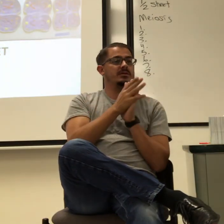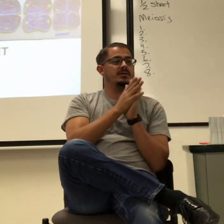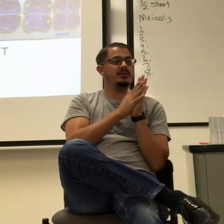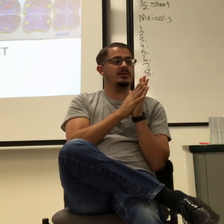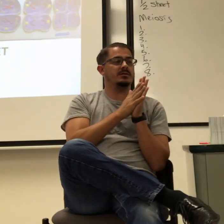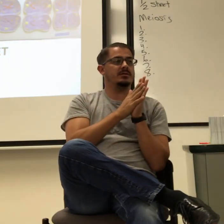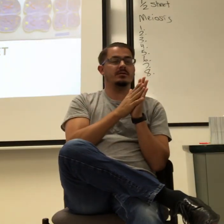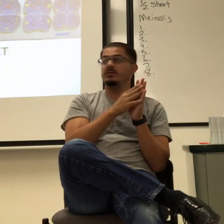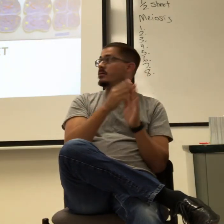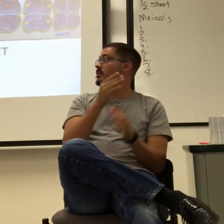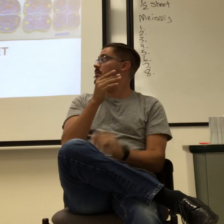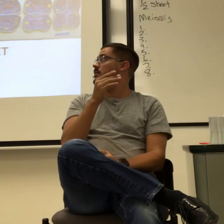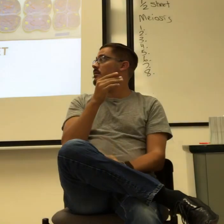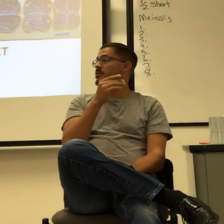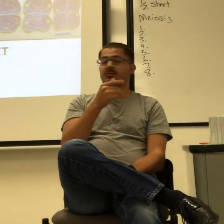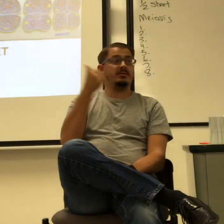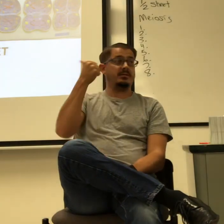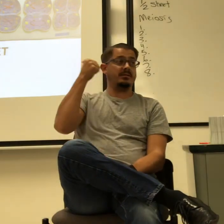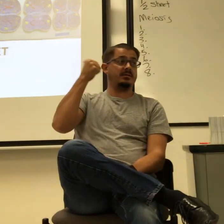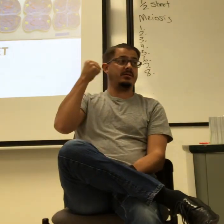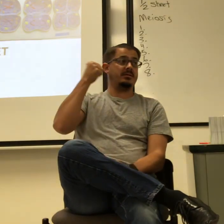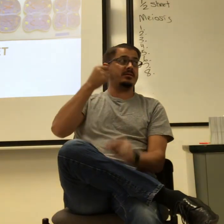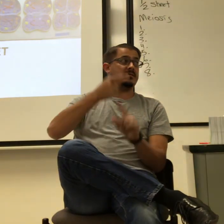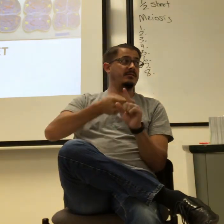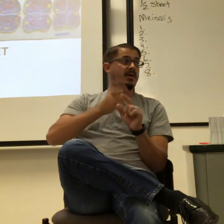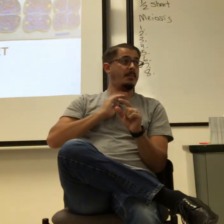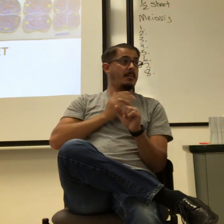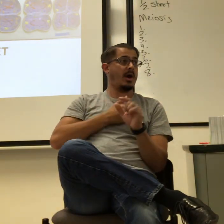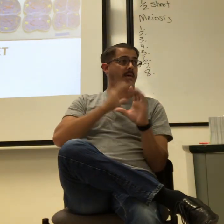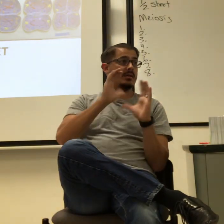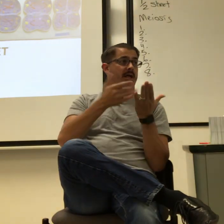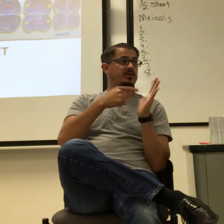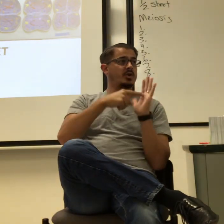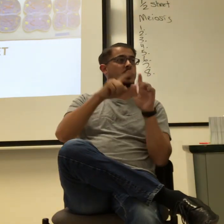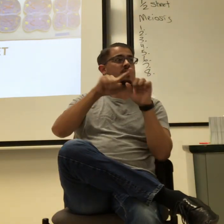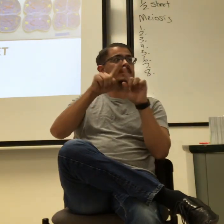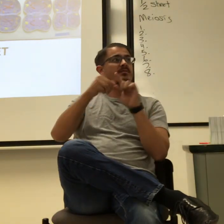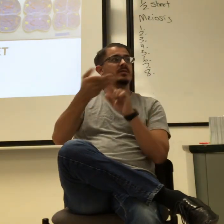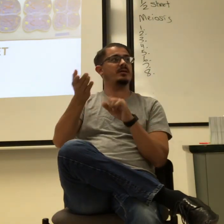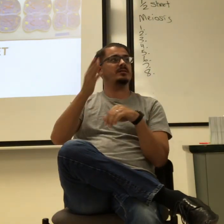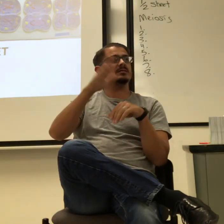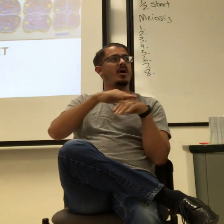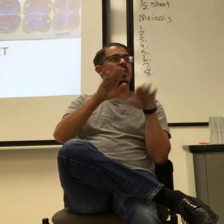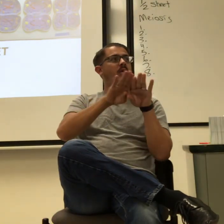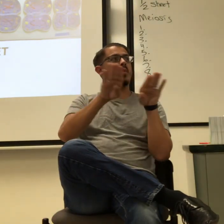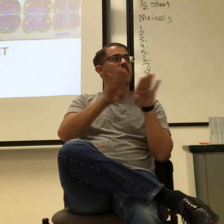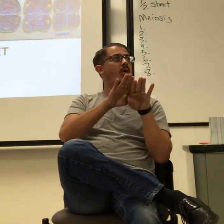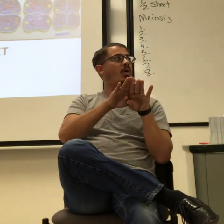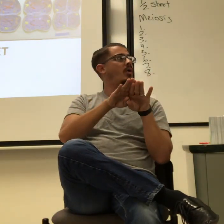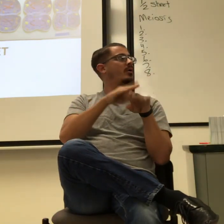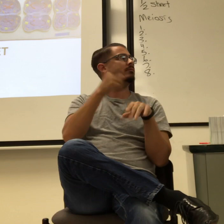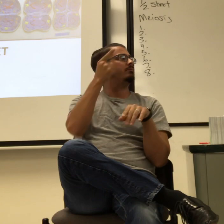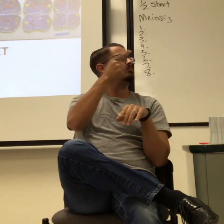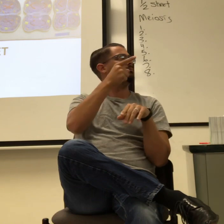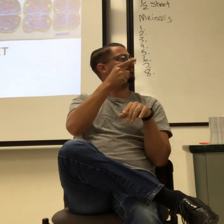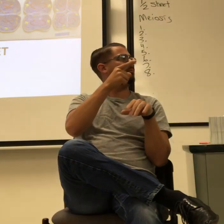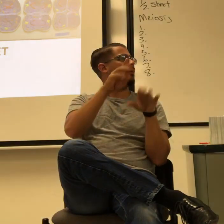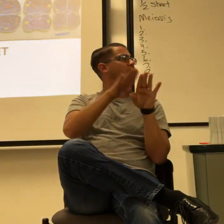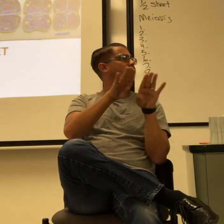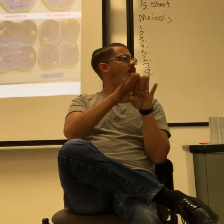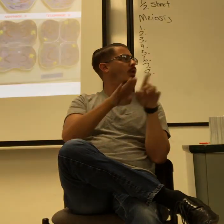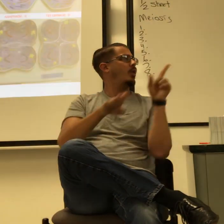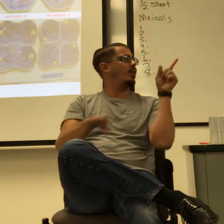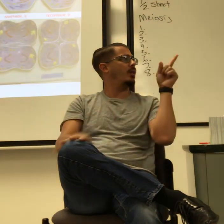this is from our classroom, this picture, and it shows different things, and it's over there on the wall, it's behind the cabinet on the wall, I can't really see it, we're sitting in